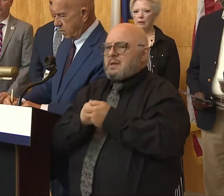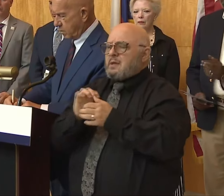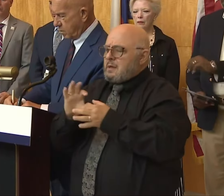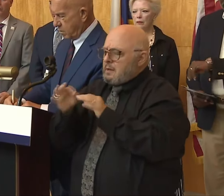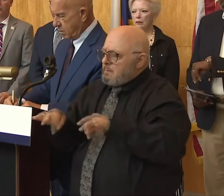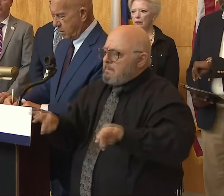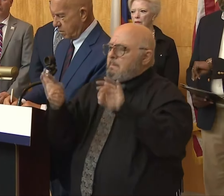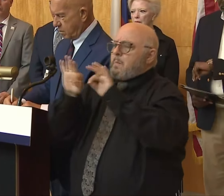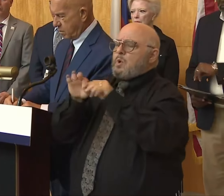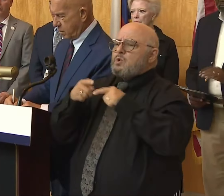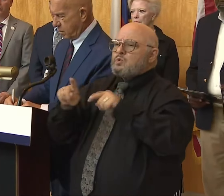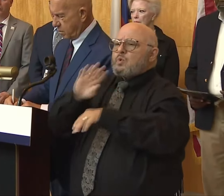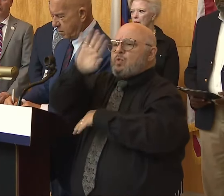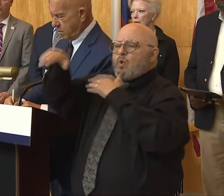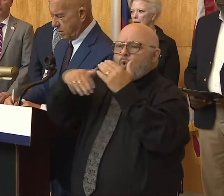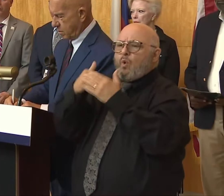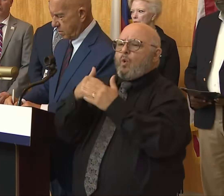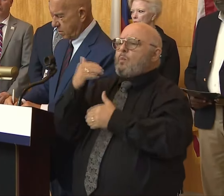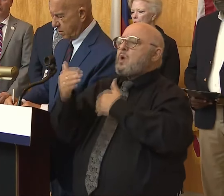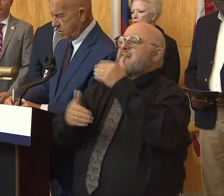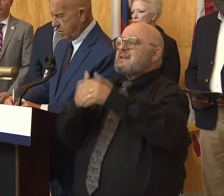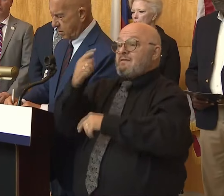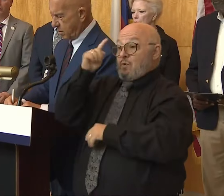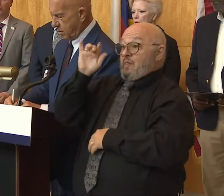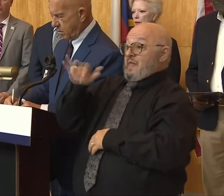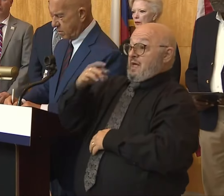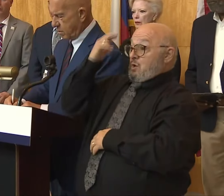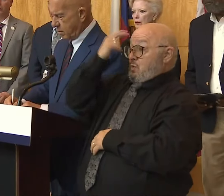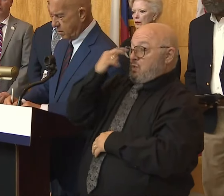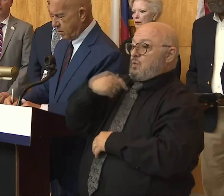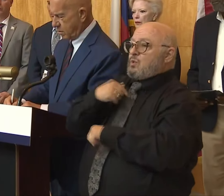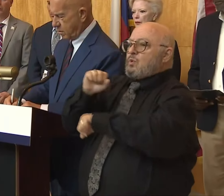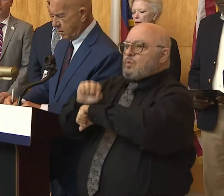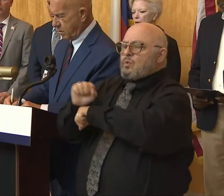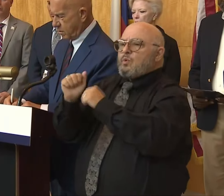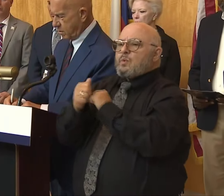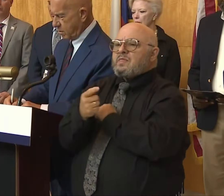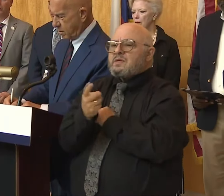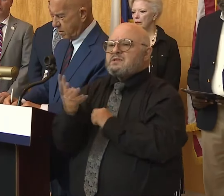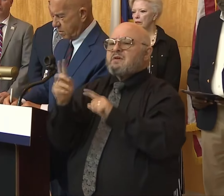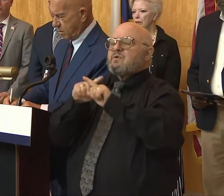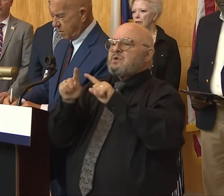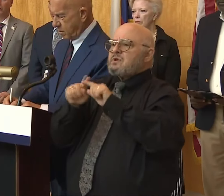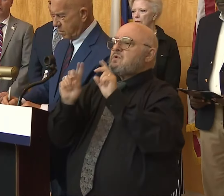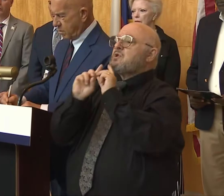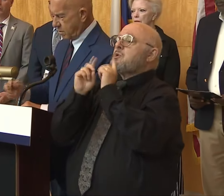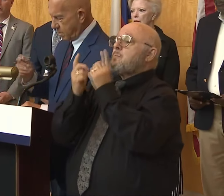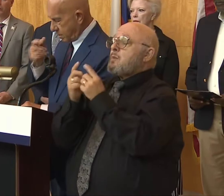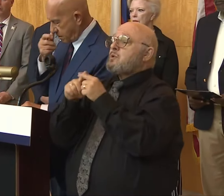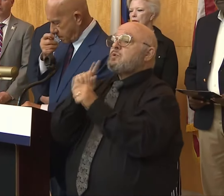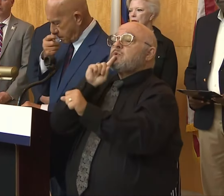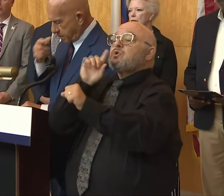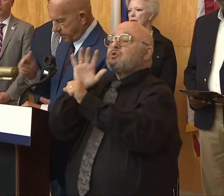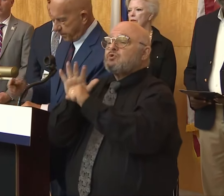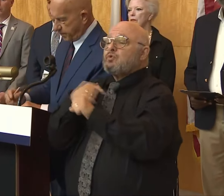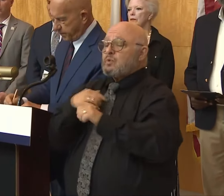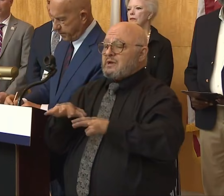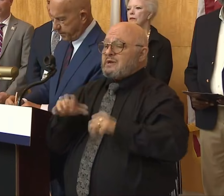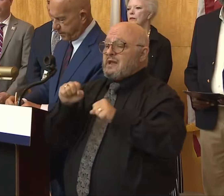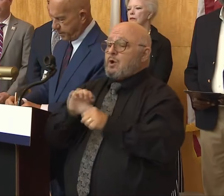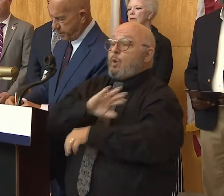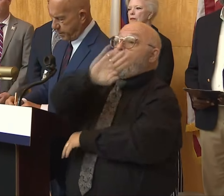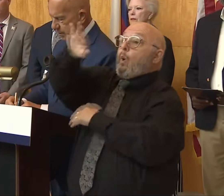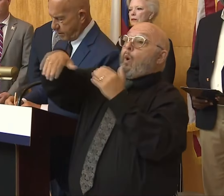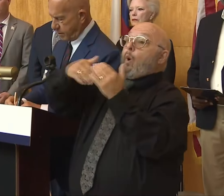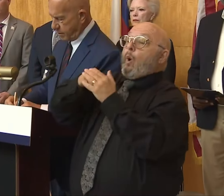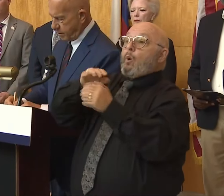during this entire process, and for that reason, we are working with several departments to ensure that we are taking a holistic